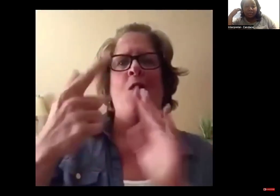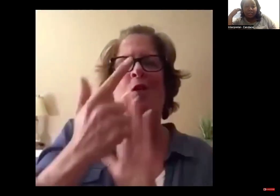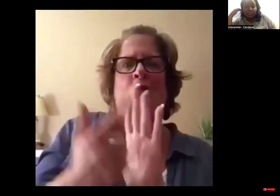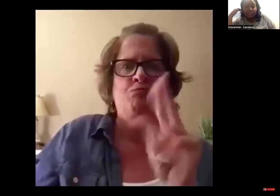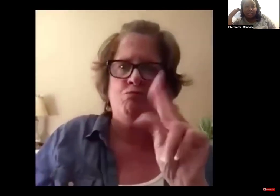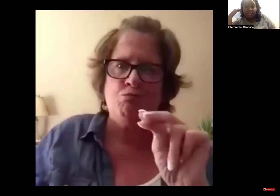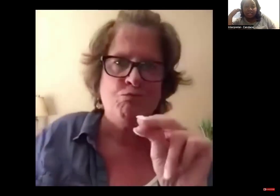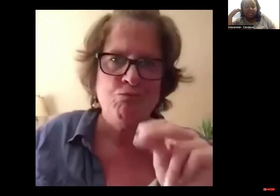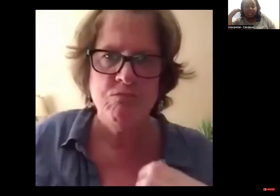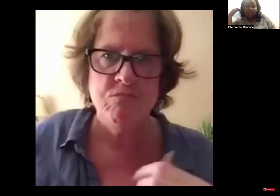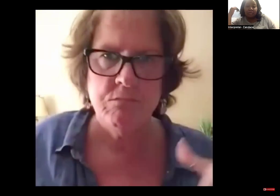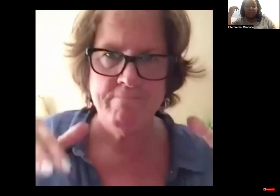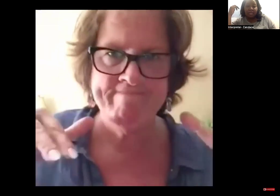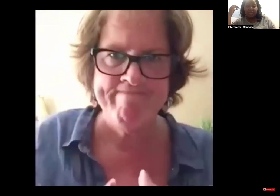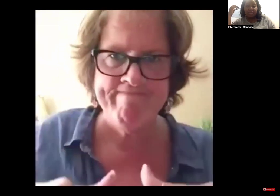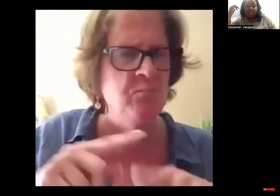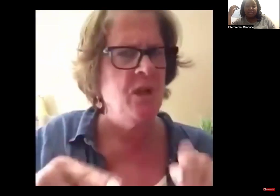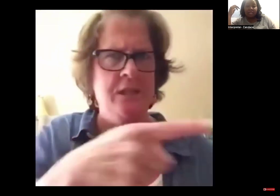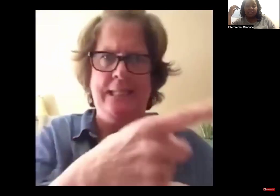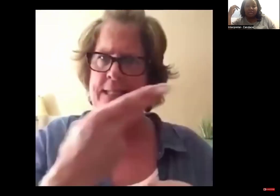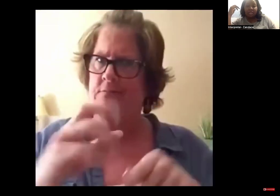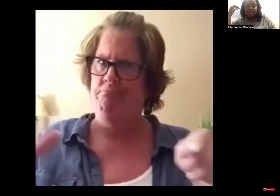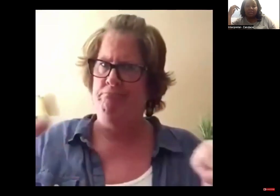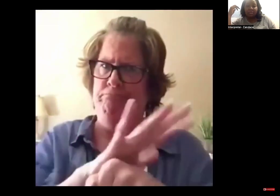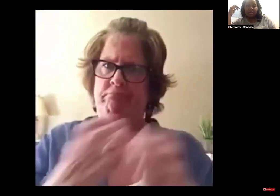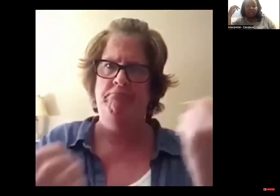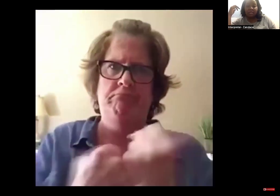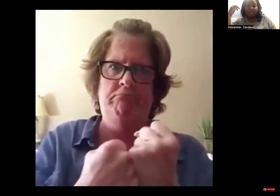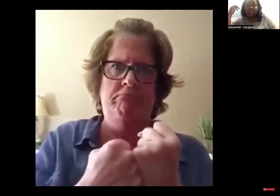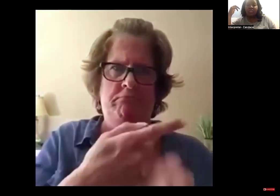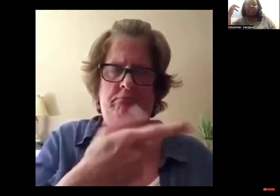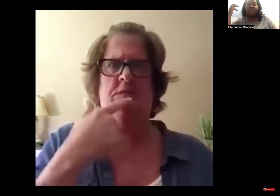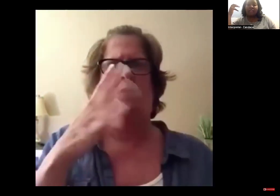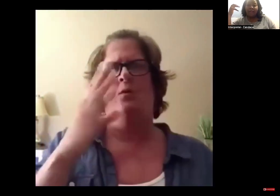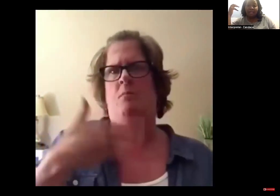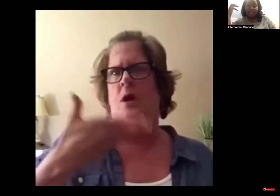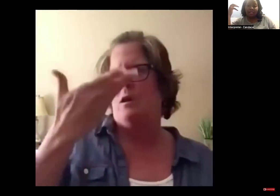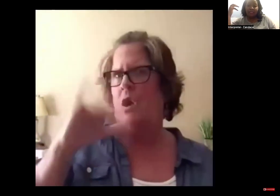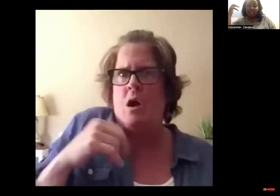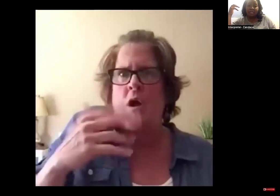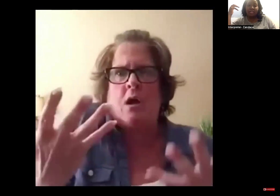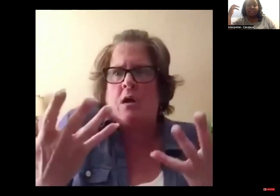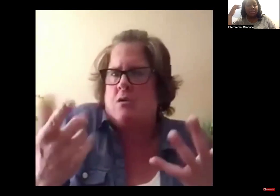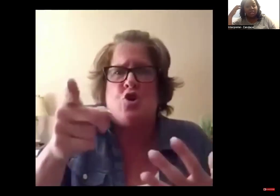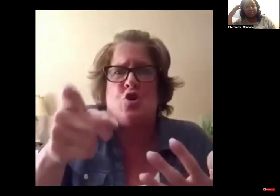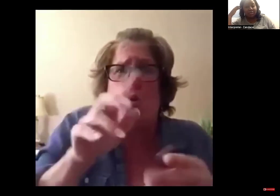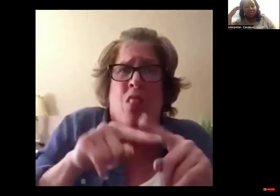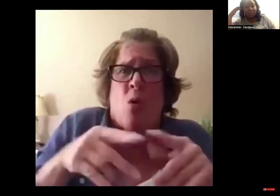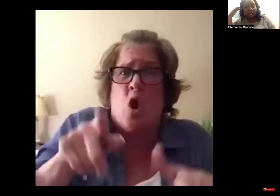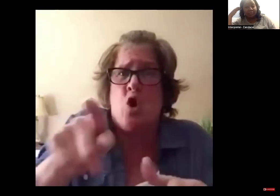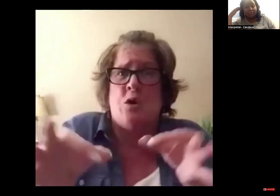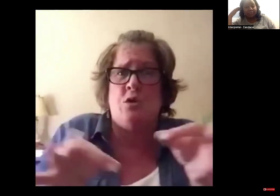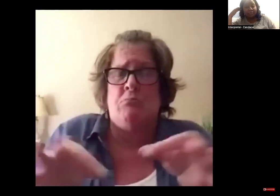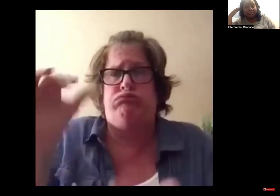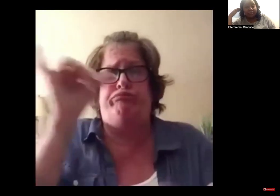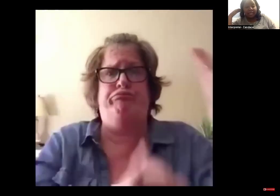not a lawyer or anything, but he really knows, he's fully advocating for us and he really knows what he was